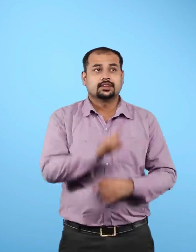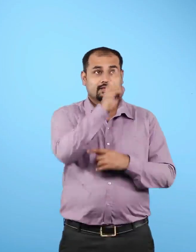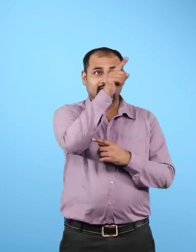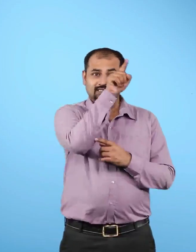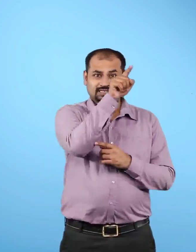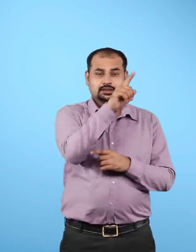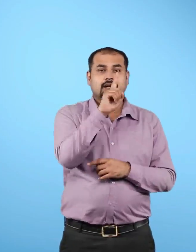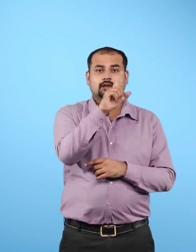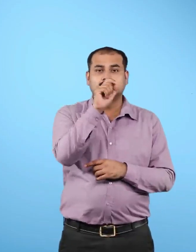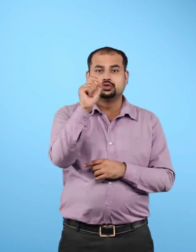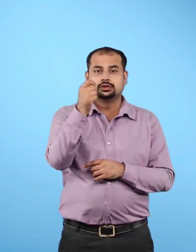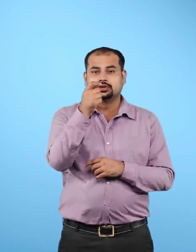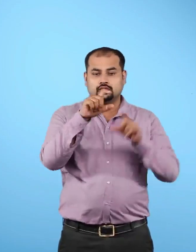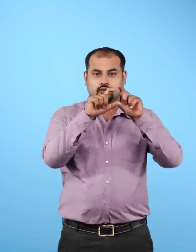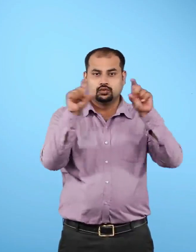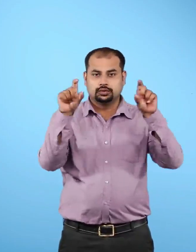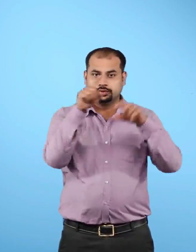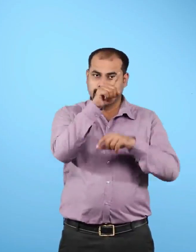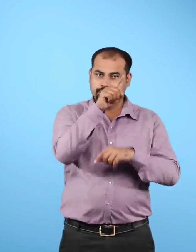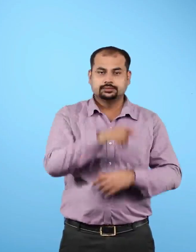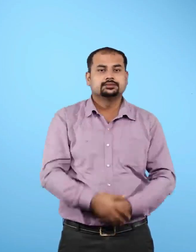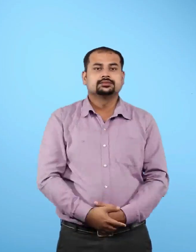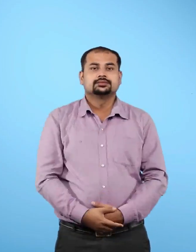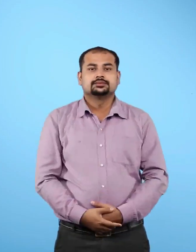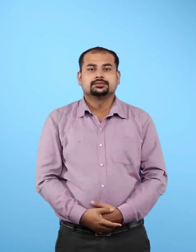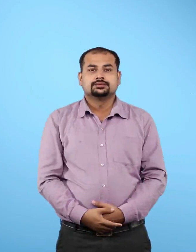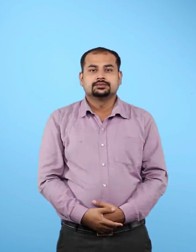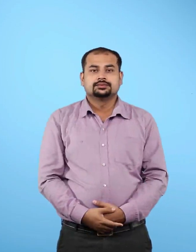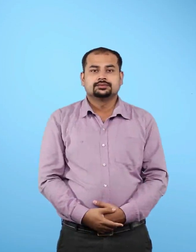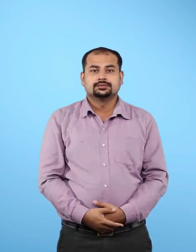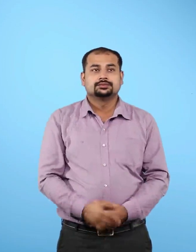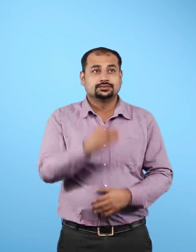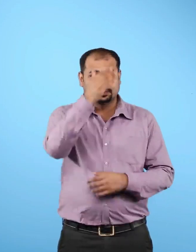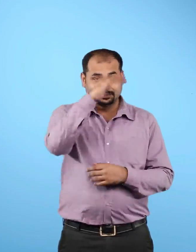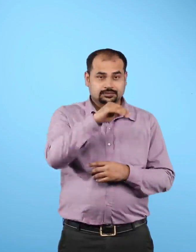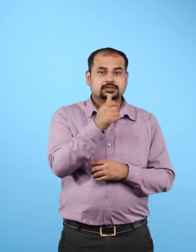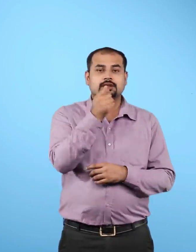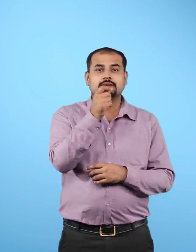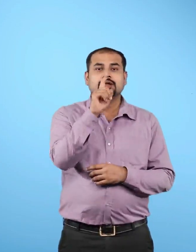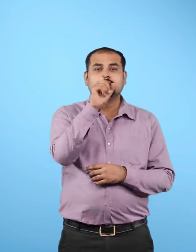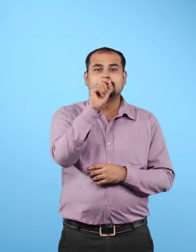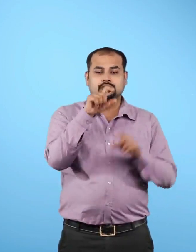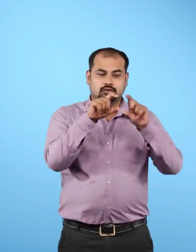and we have the row entries as 100 rupee note, 10 rupee note,